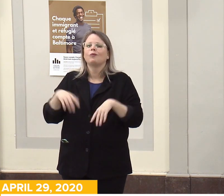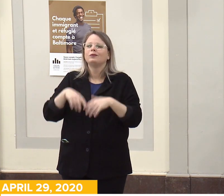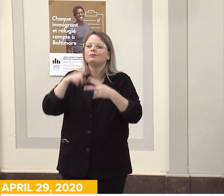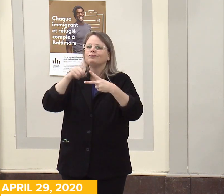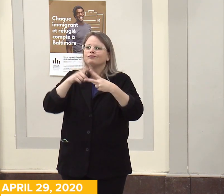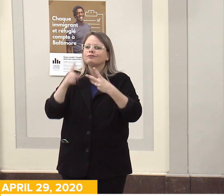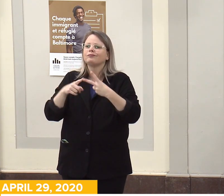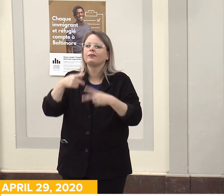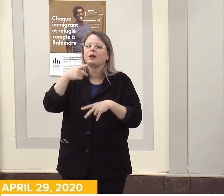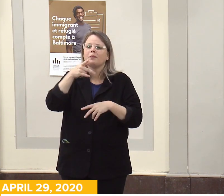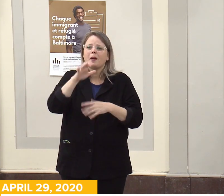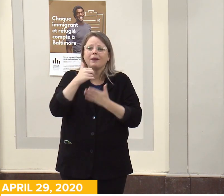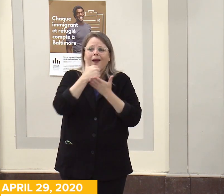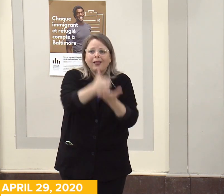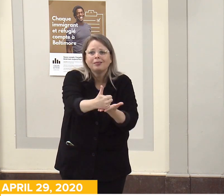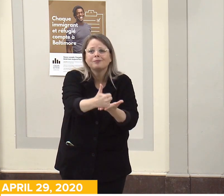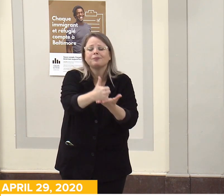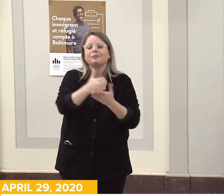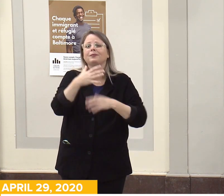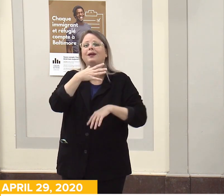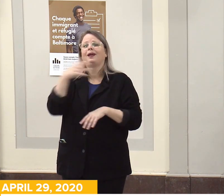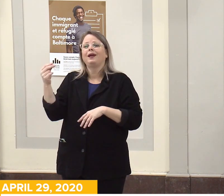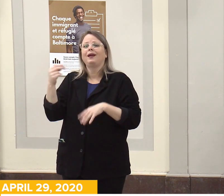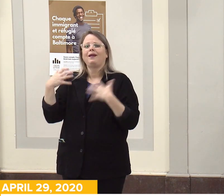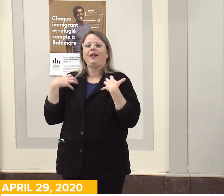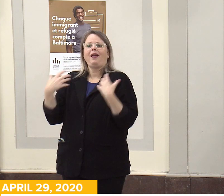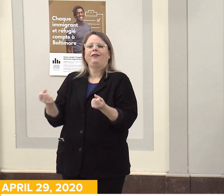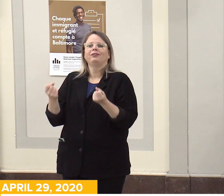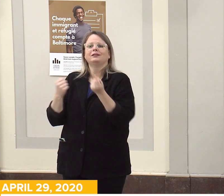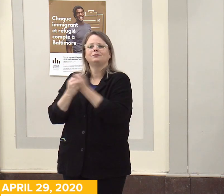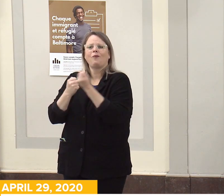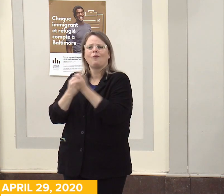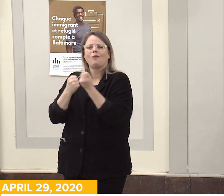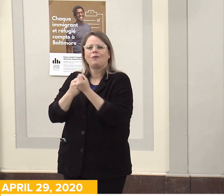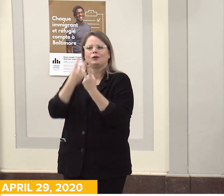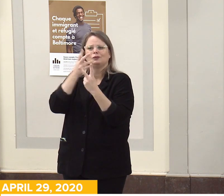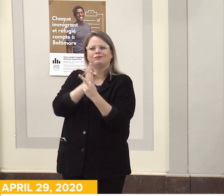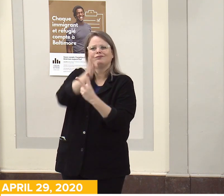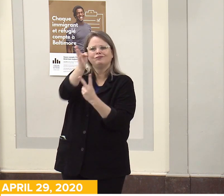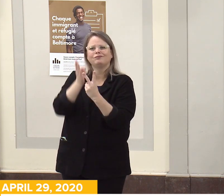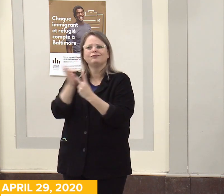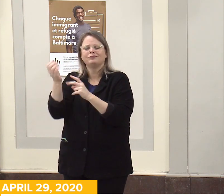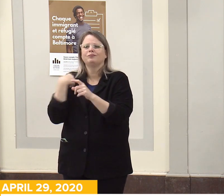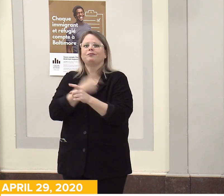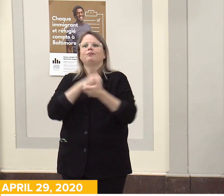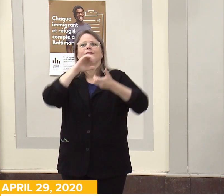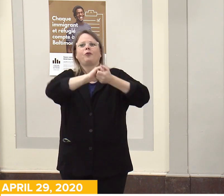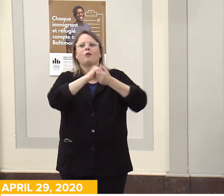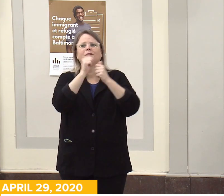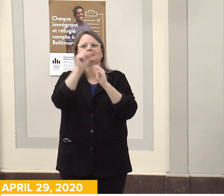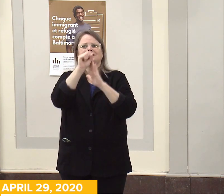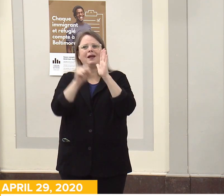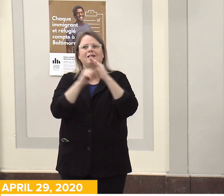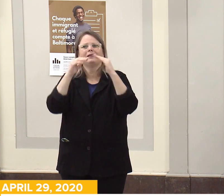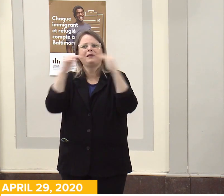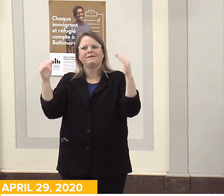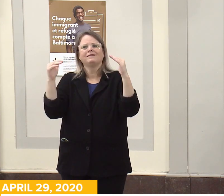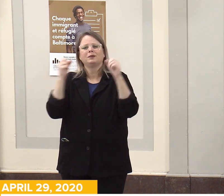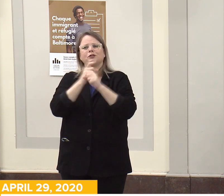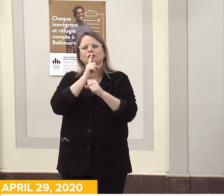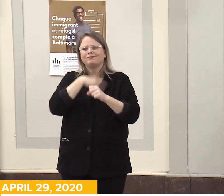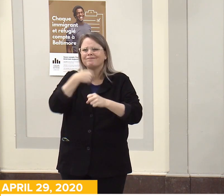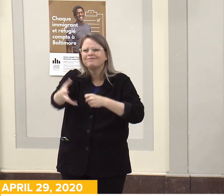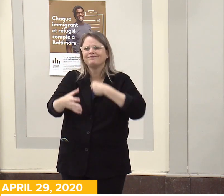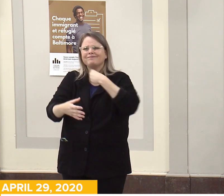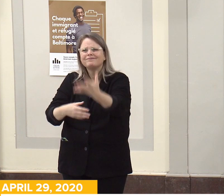medical support. We've partnered with the state of Maryland and the Department of Health, as you probably know, around providing strike teams and